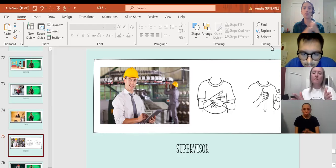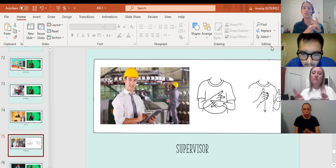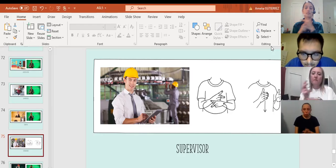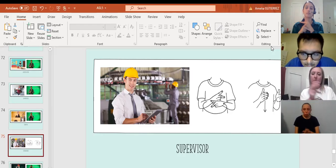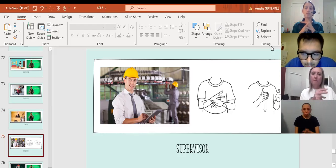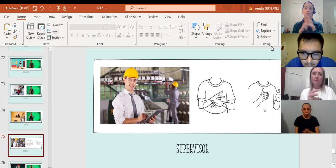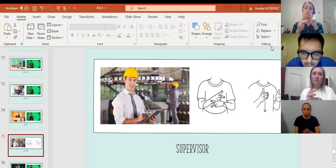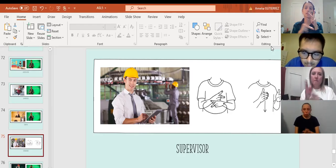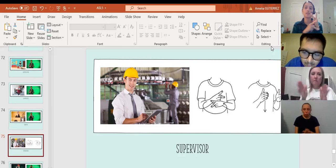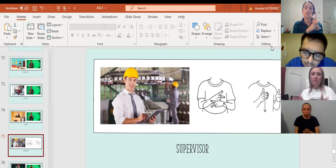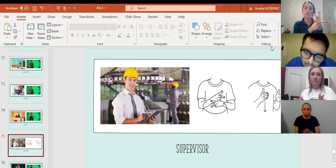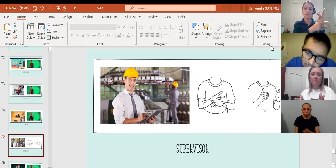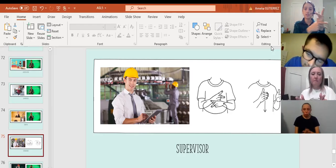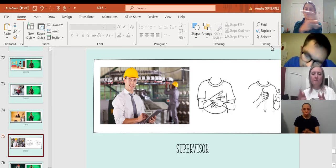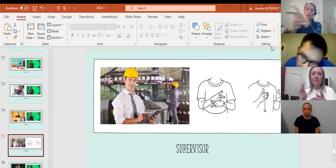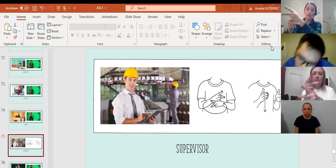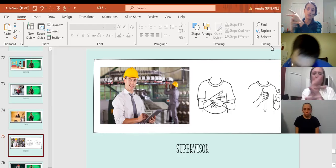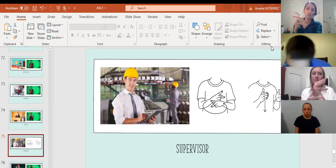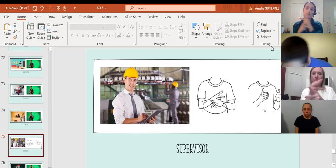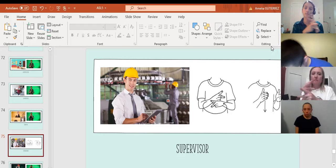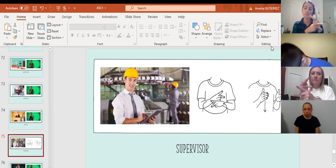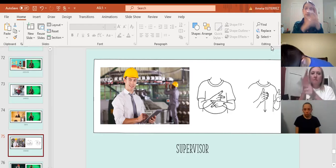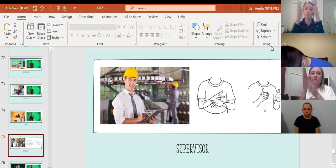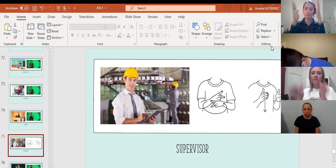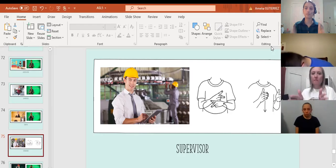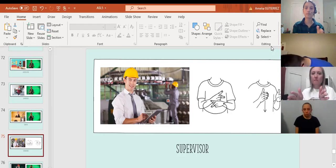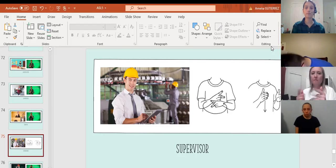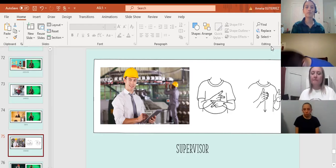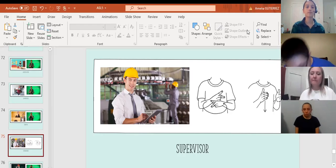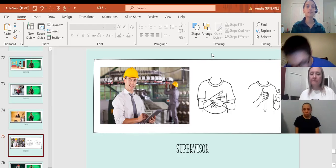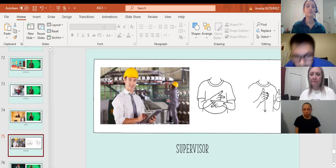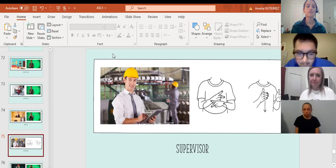Turn the top, but with the K's.